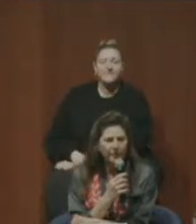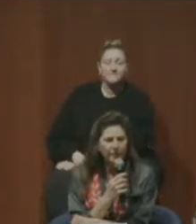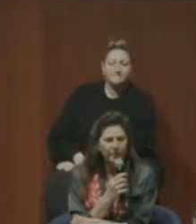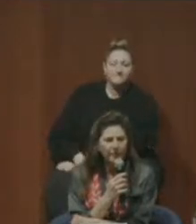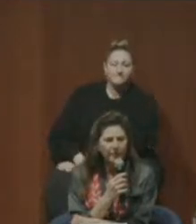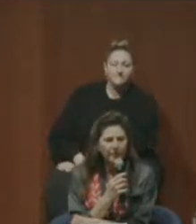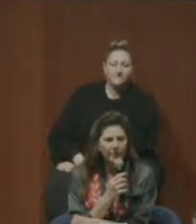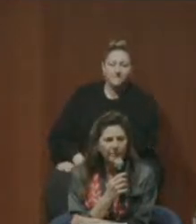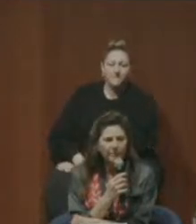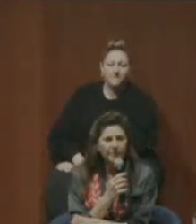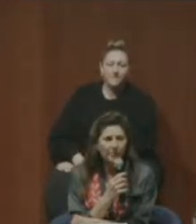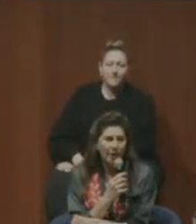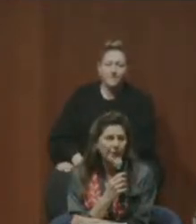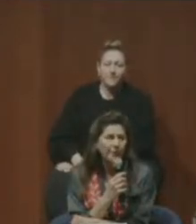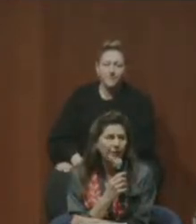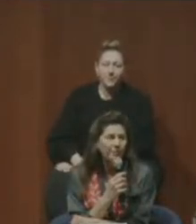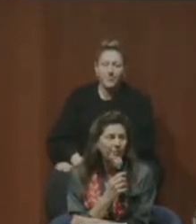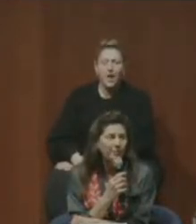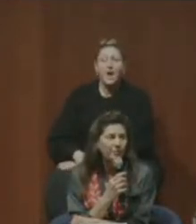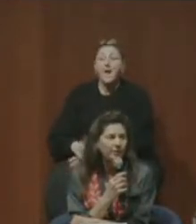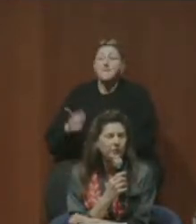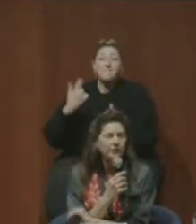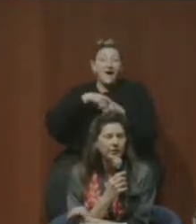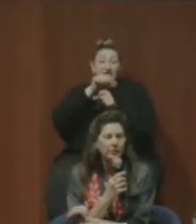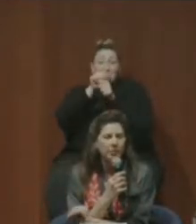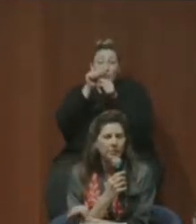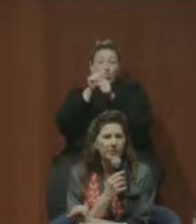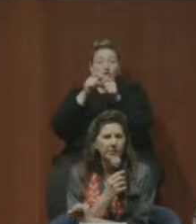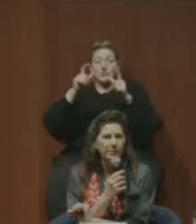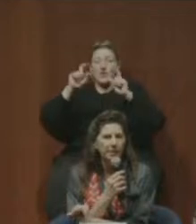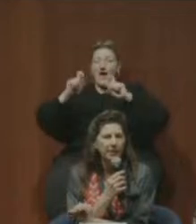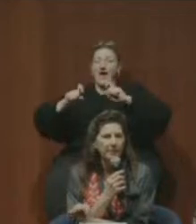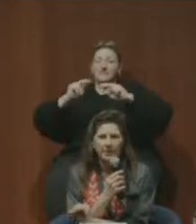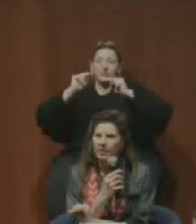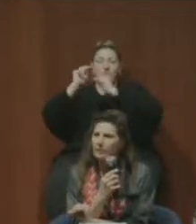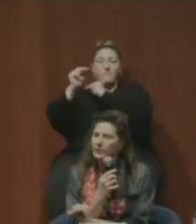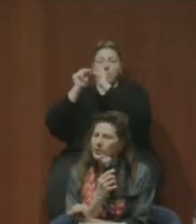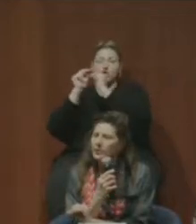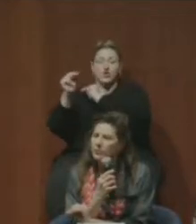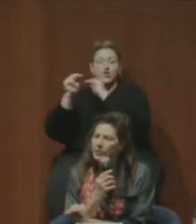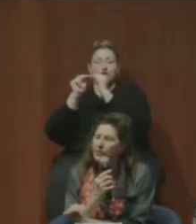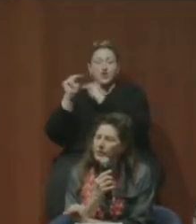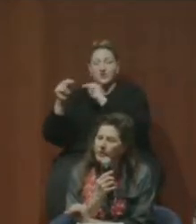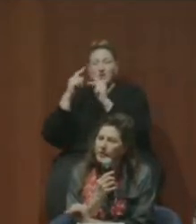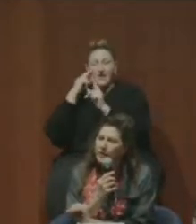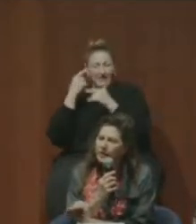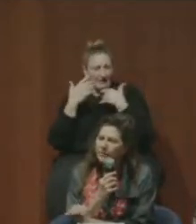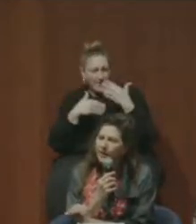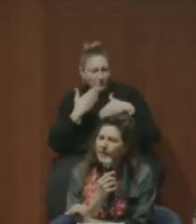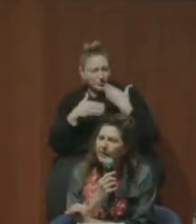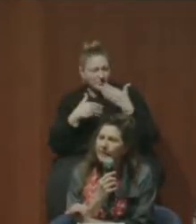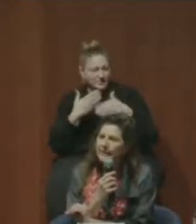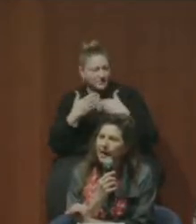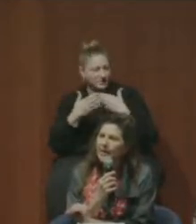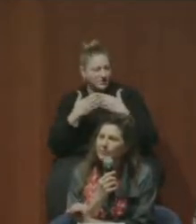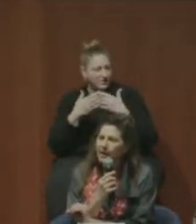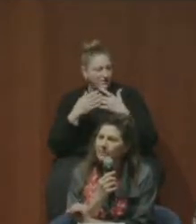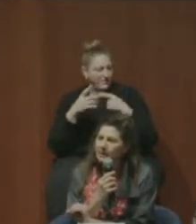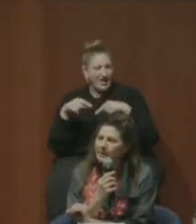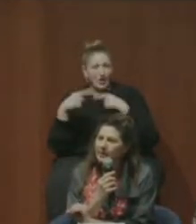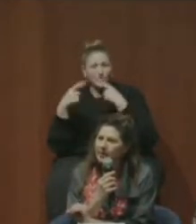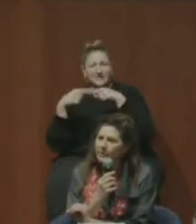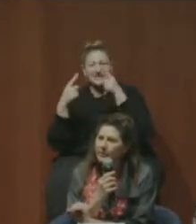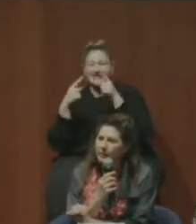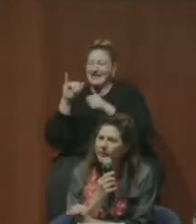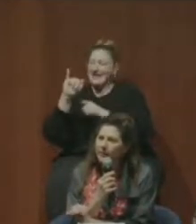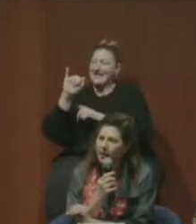have to barter. I remember one critical moment in the policymaking procedure where they were debating in-kind